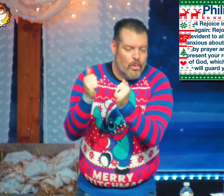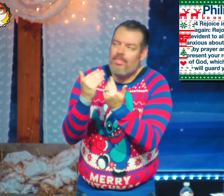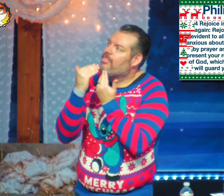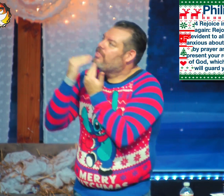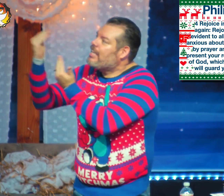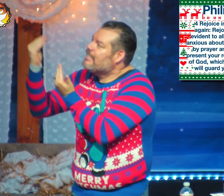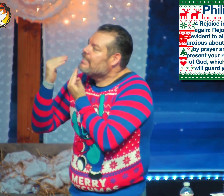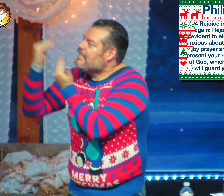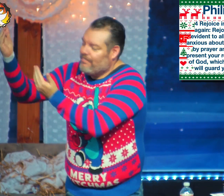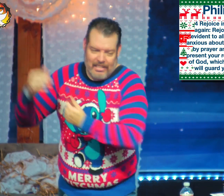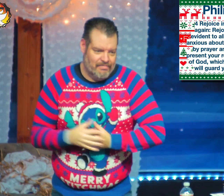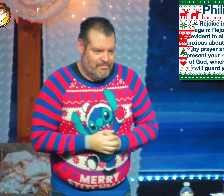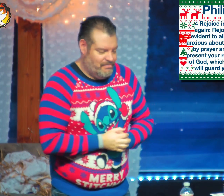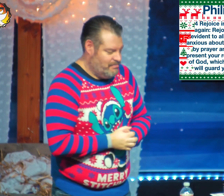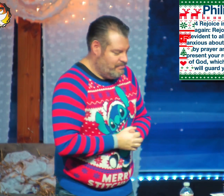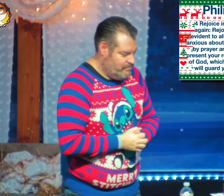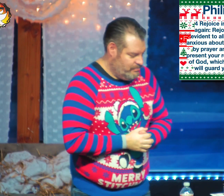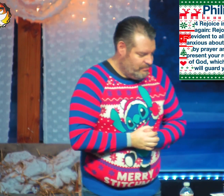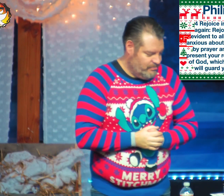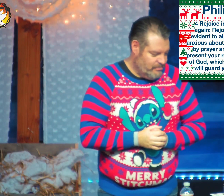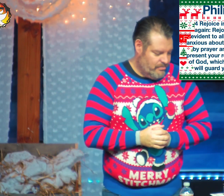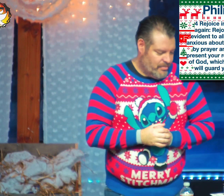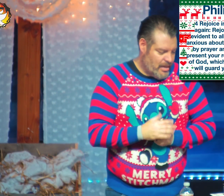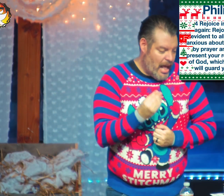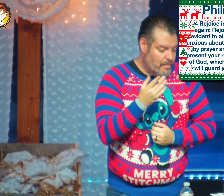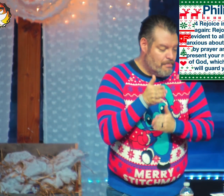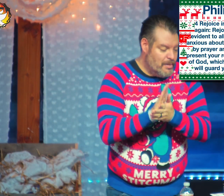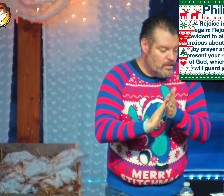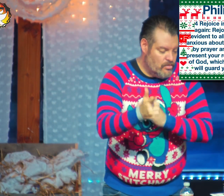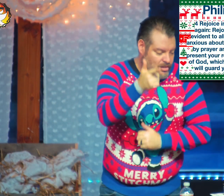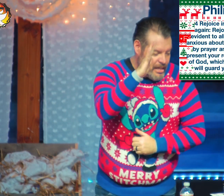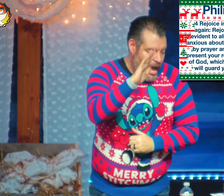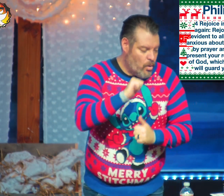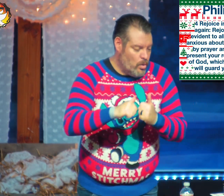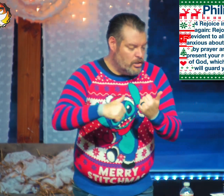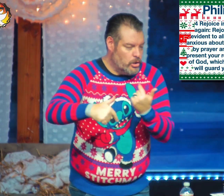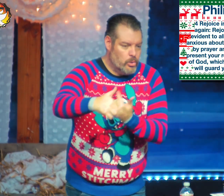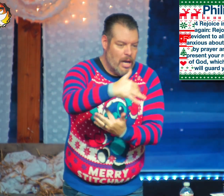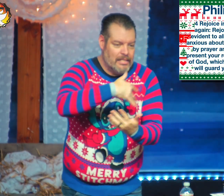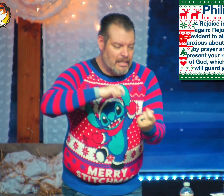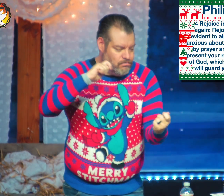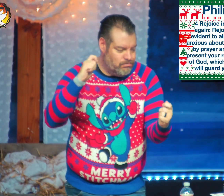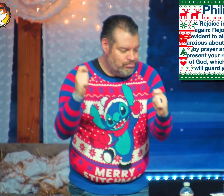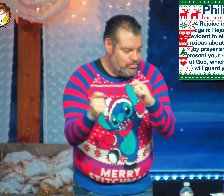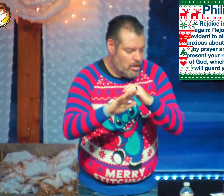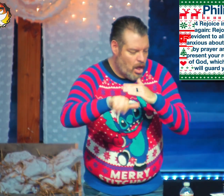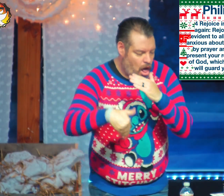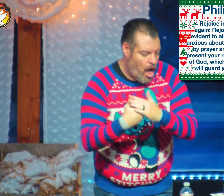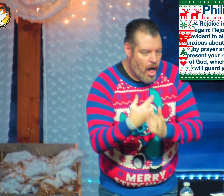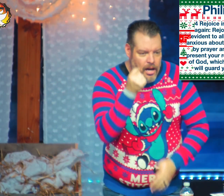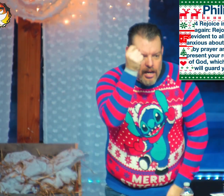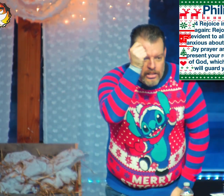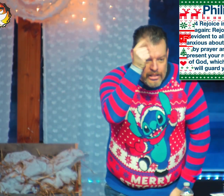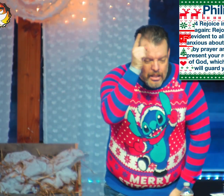near. Do not be anxious about anything. But in every situation, what